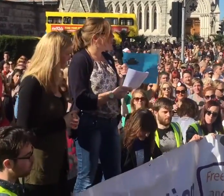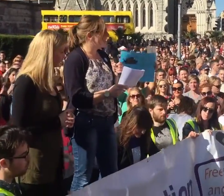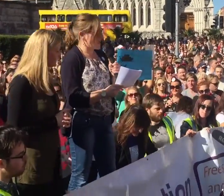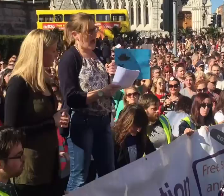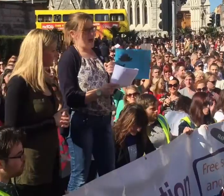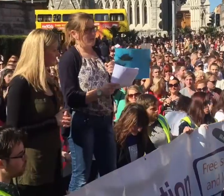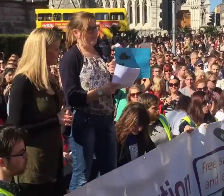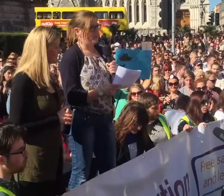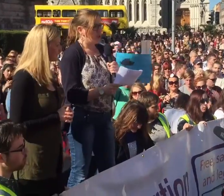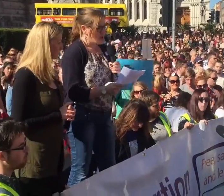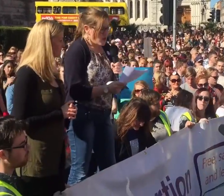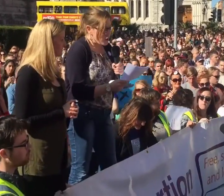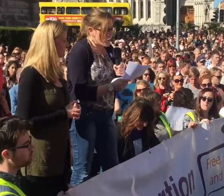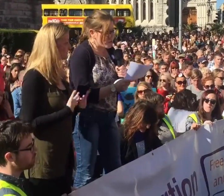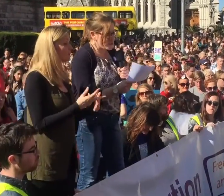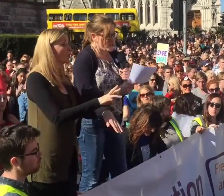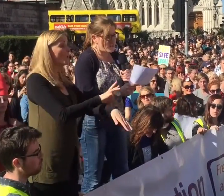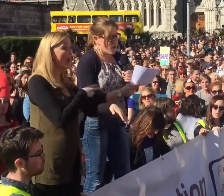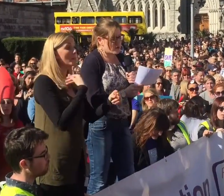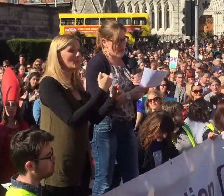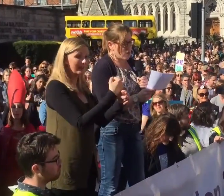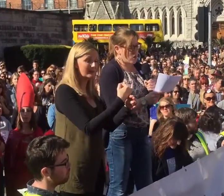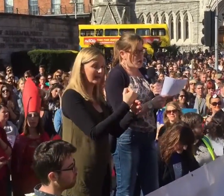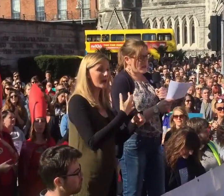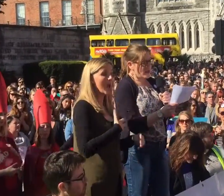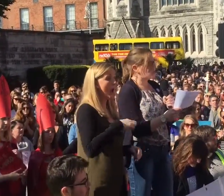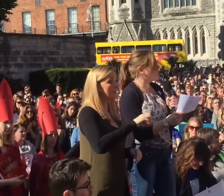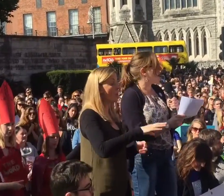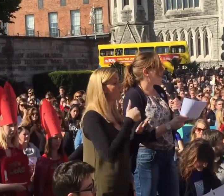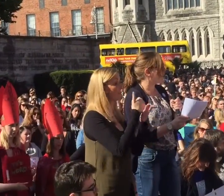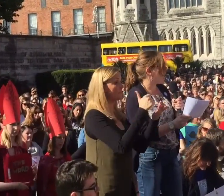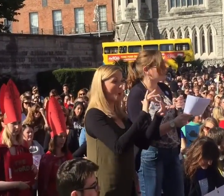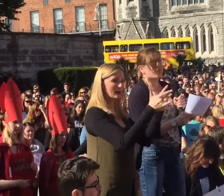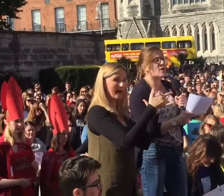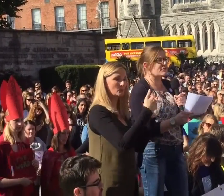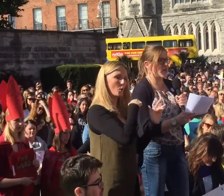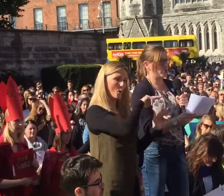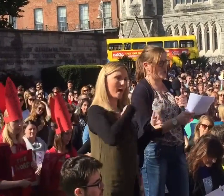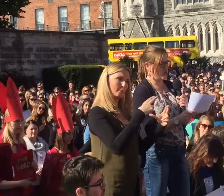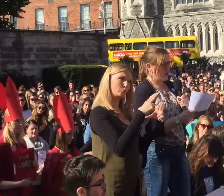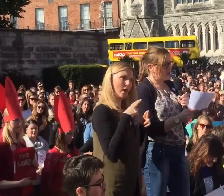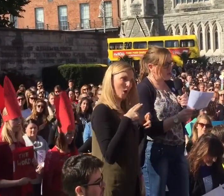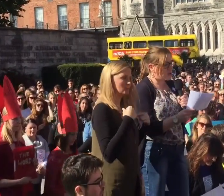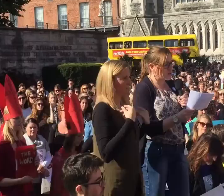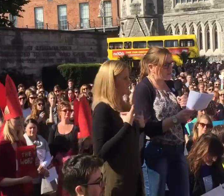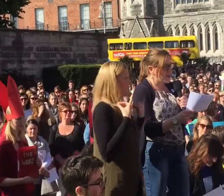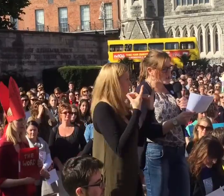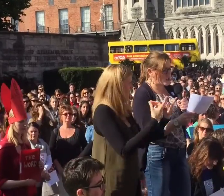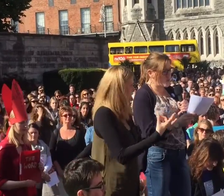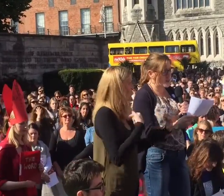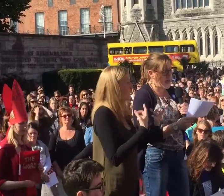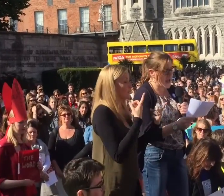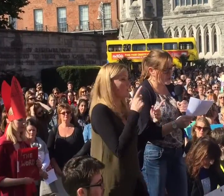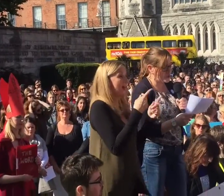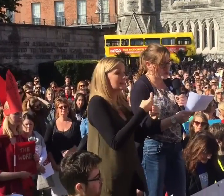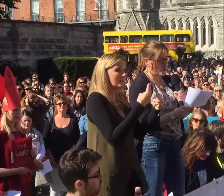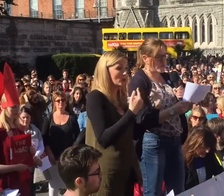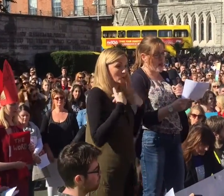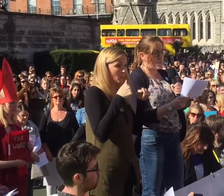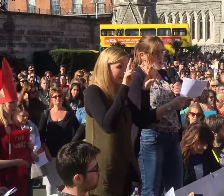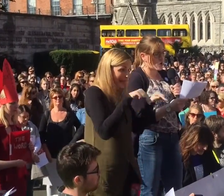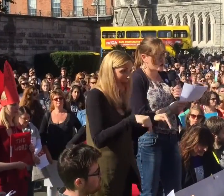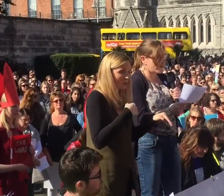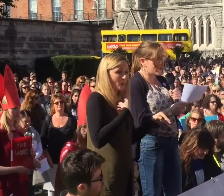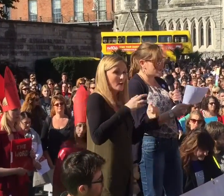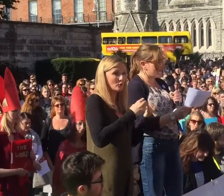In the meantime, Abortion Support Network is proud and privileged to do as much as we can to do